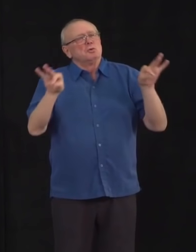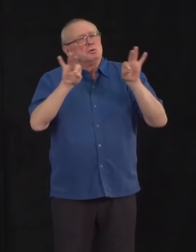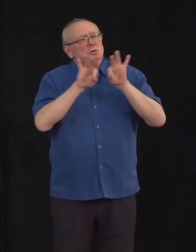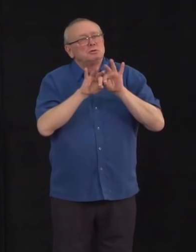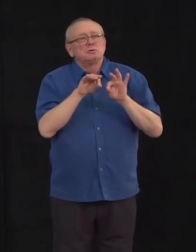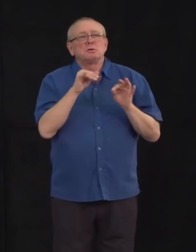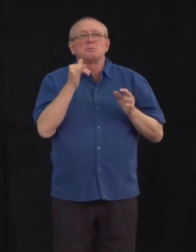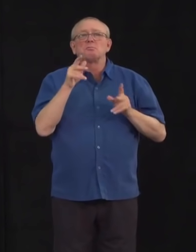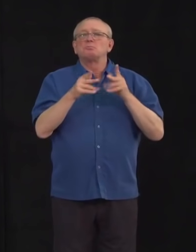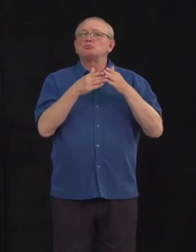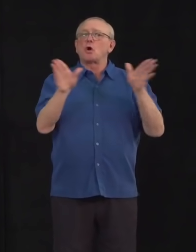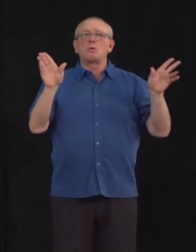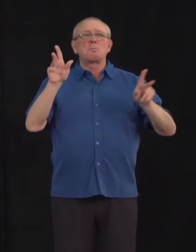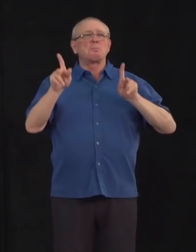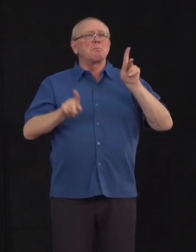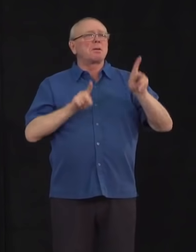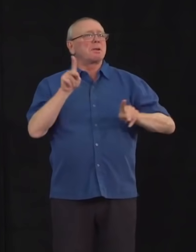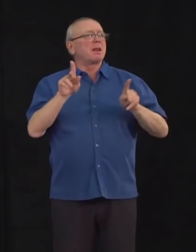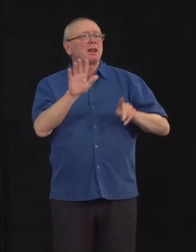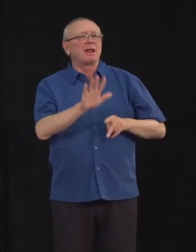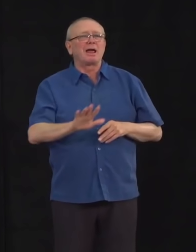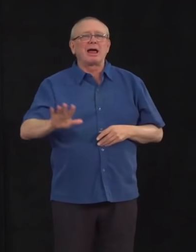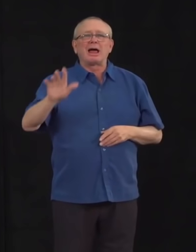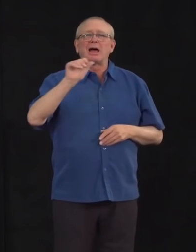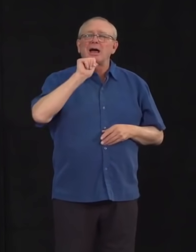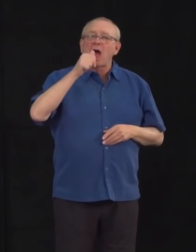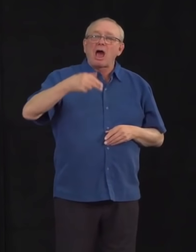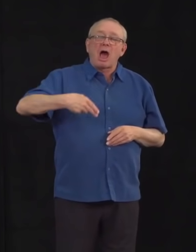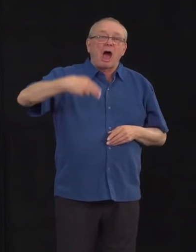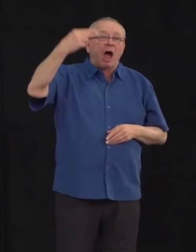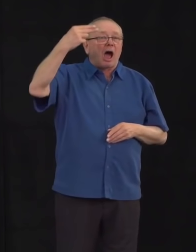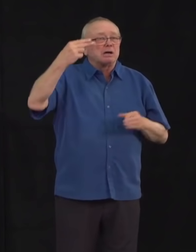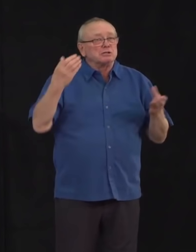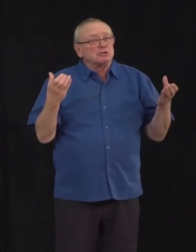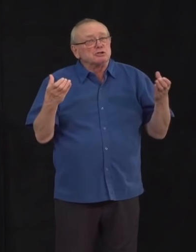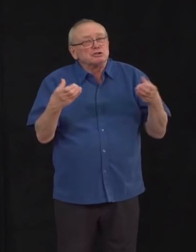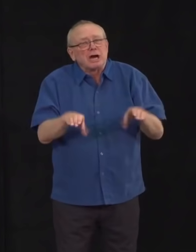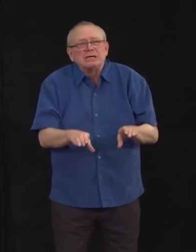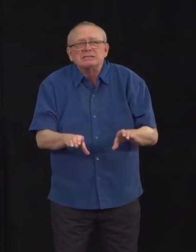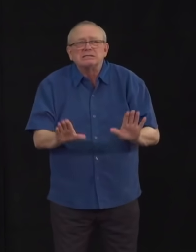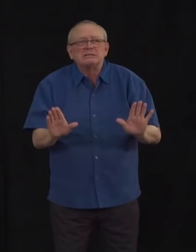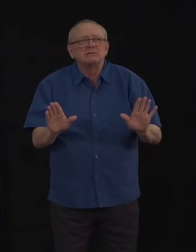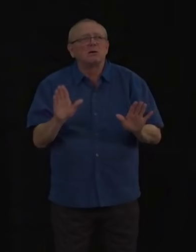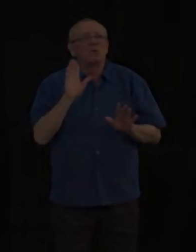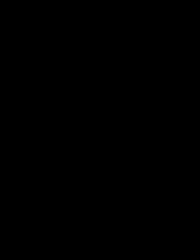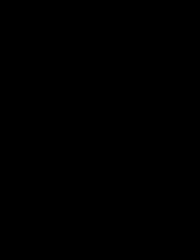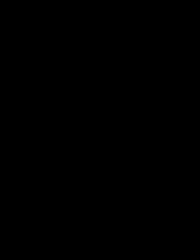much less likely to have COVID than those who've been in close contact or are part of an outbreak setting.